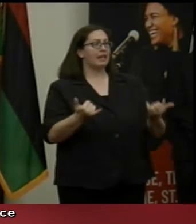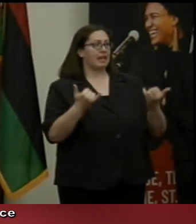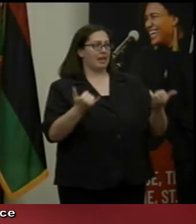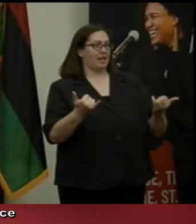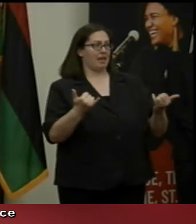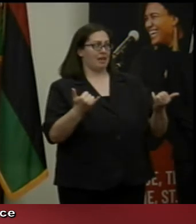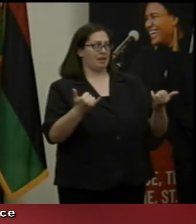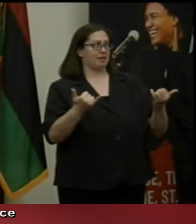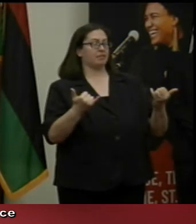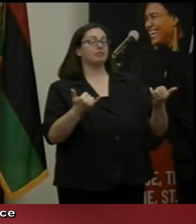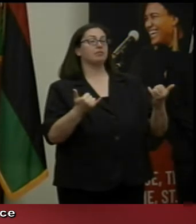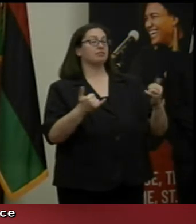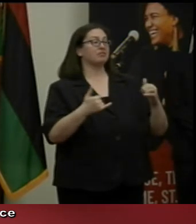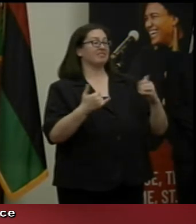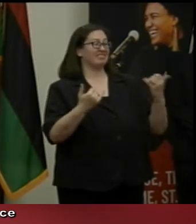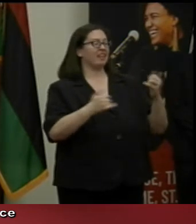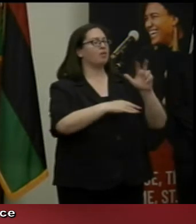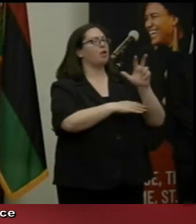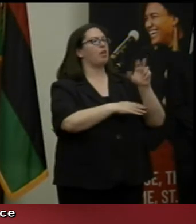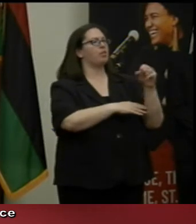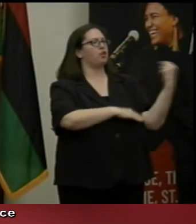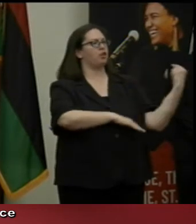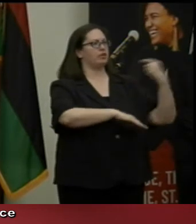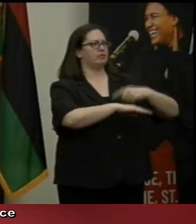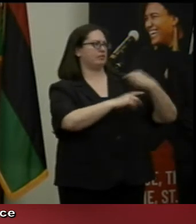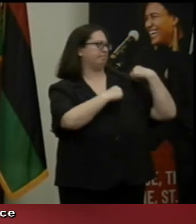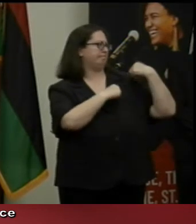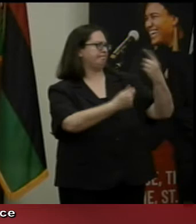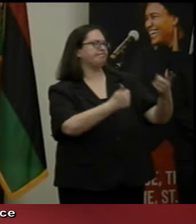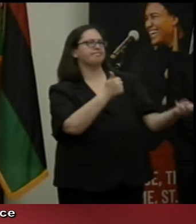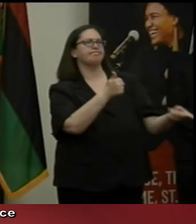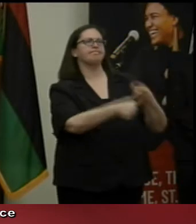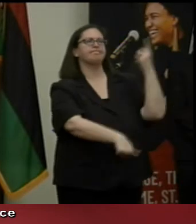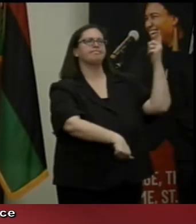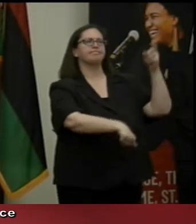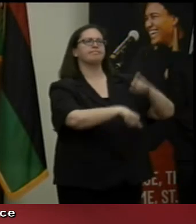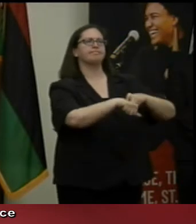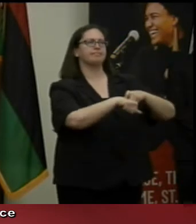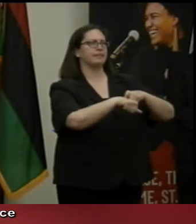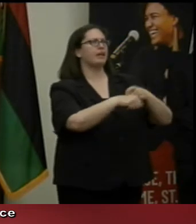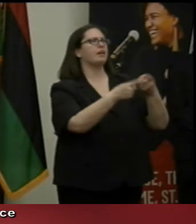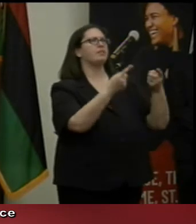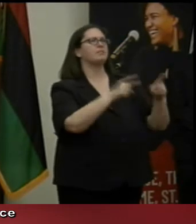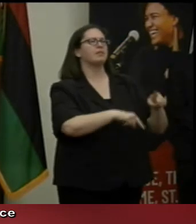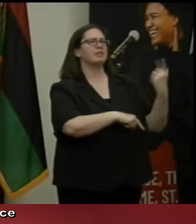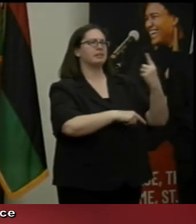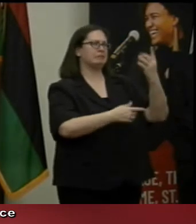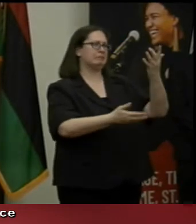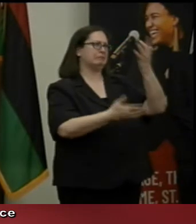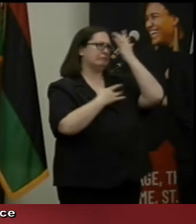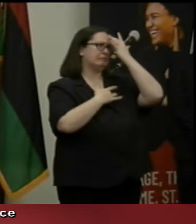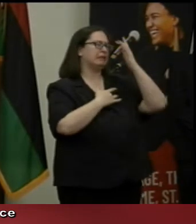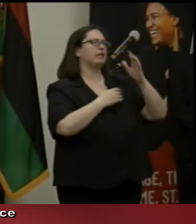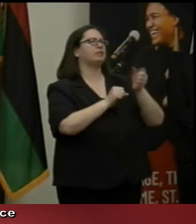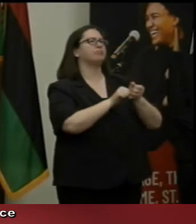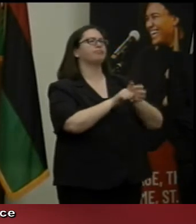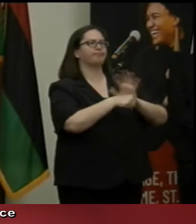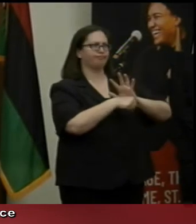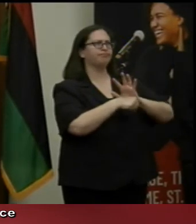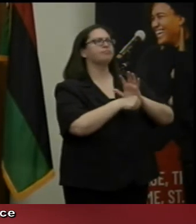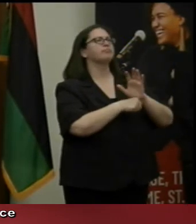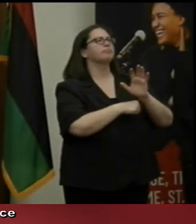exactly 30 days from the date that the city received its first case of